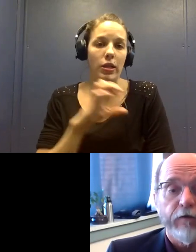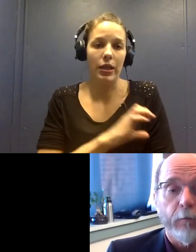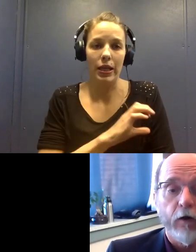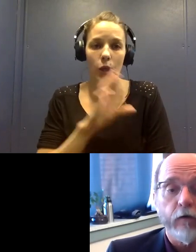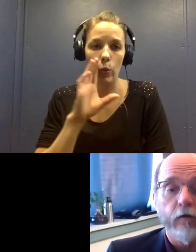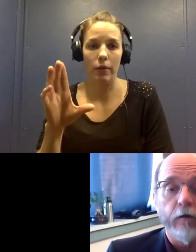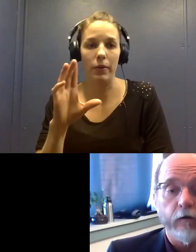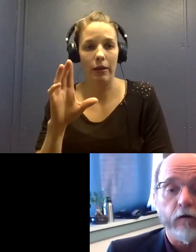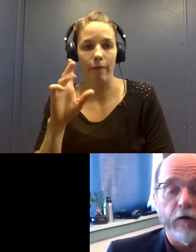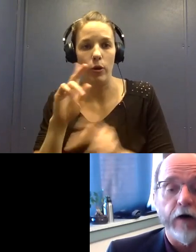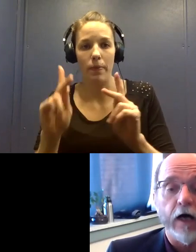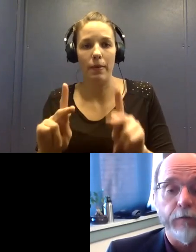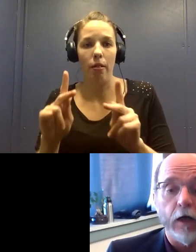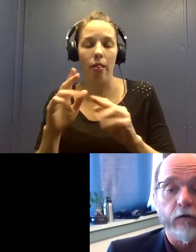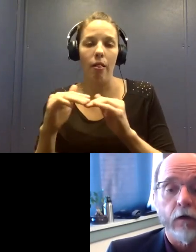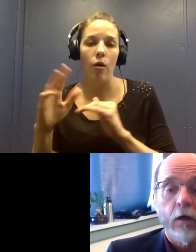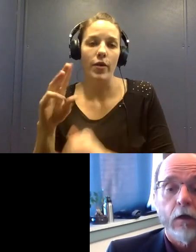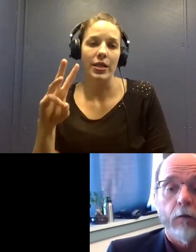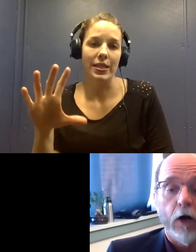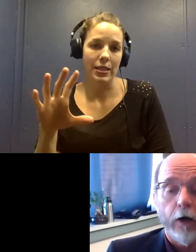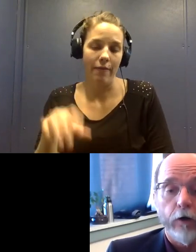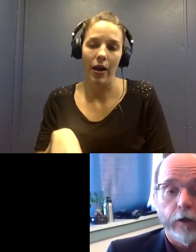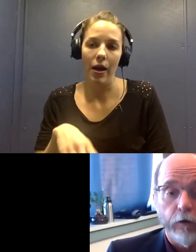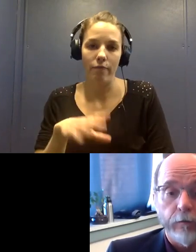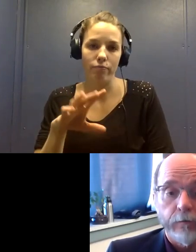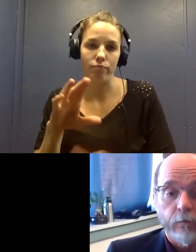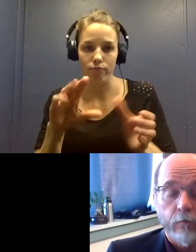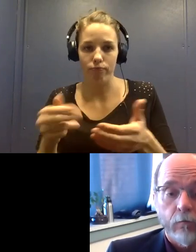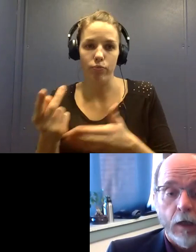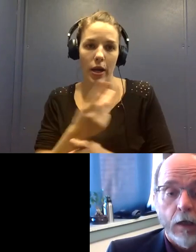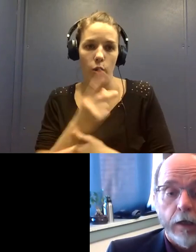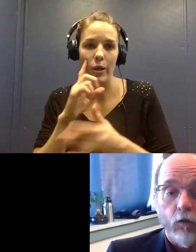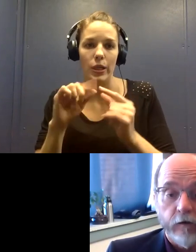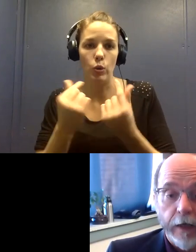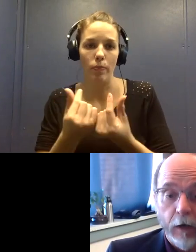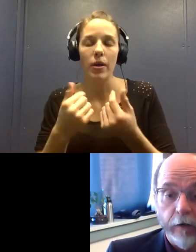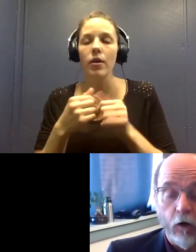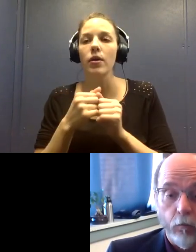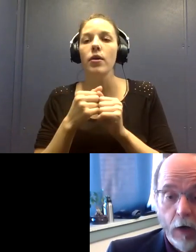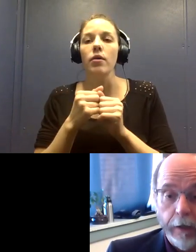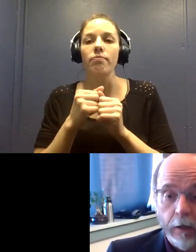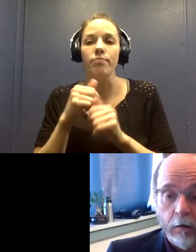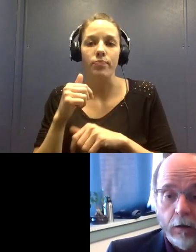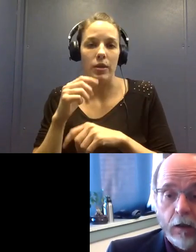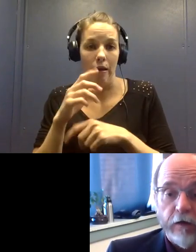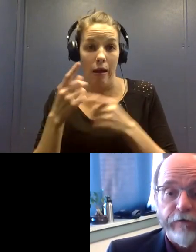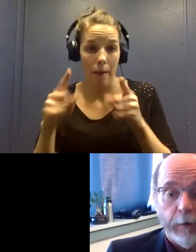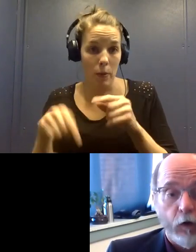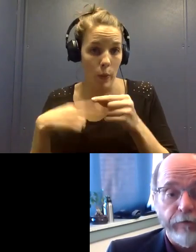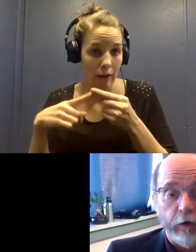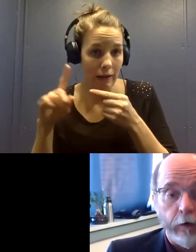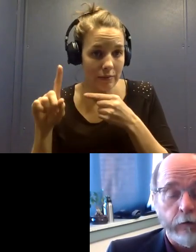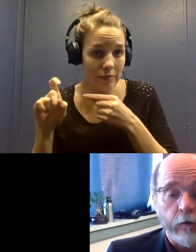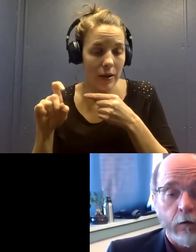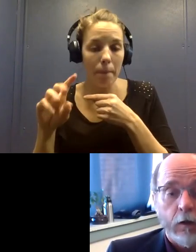be for persons in the 65 plus priority group. It will take place on Monday,